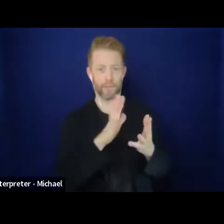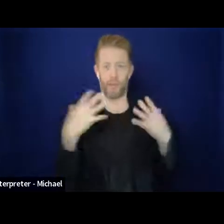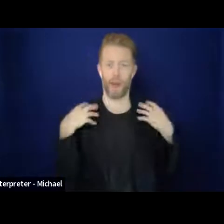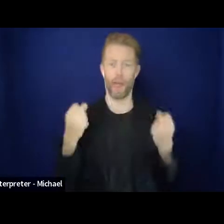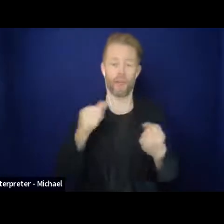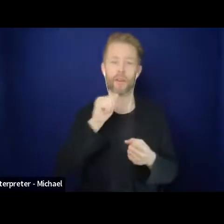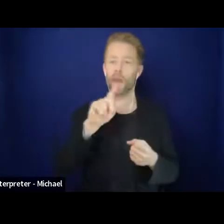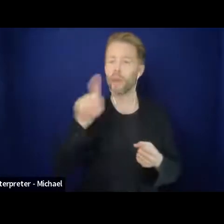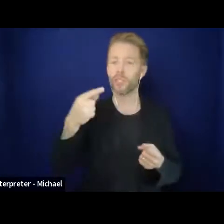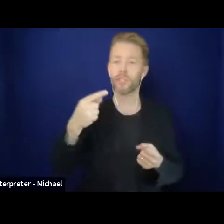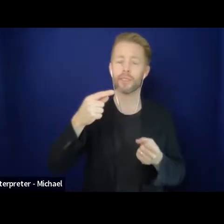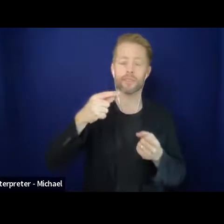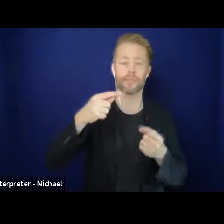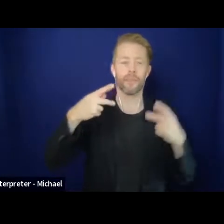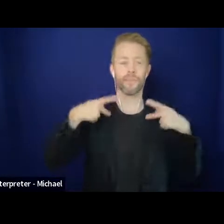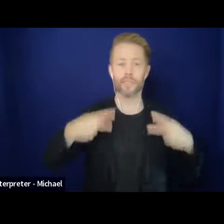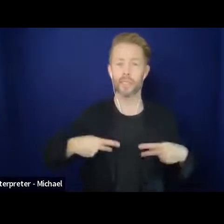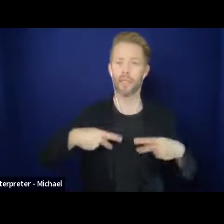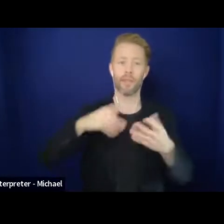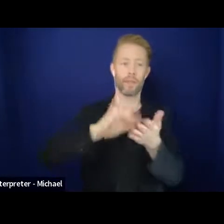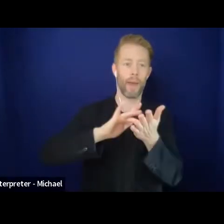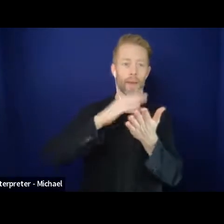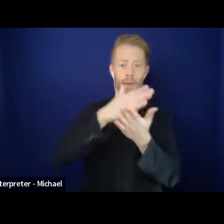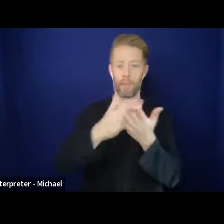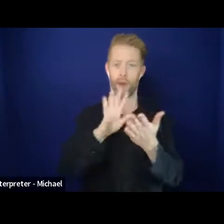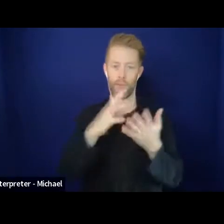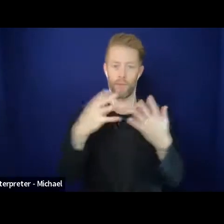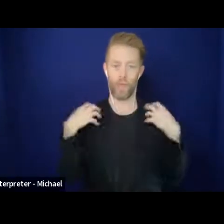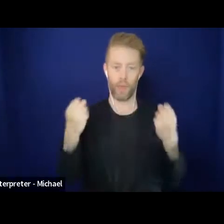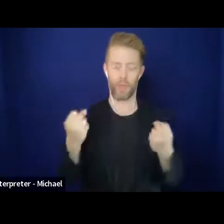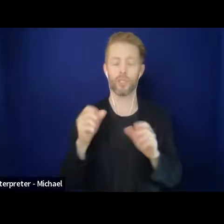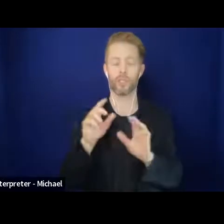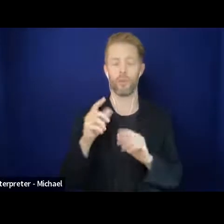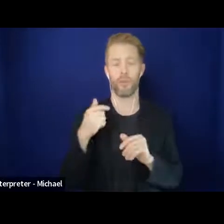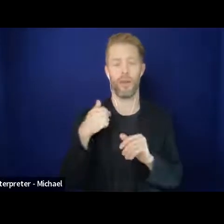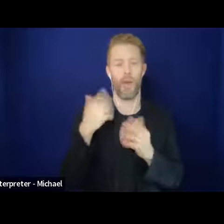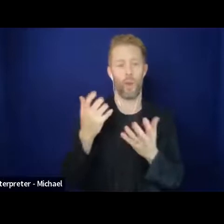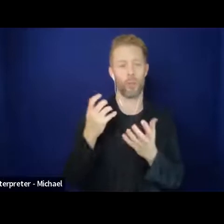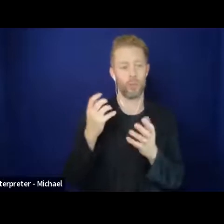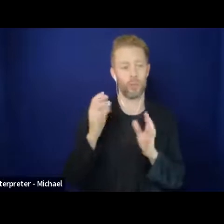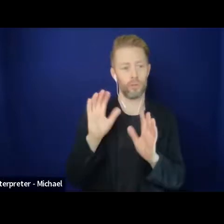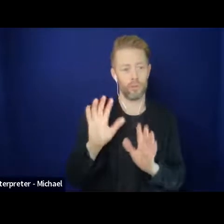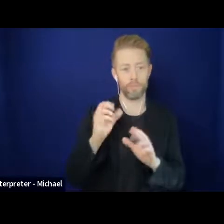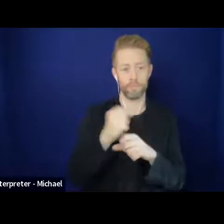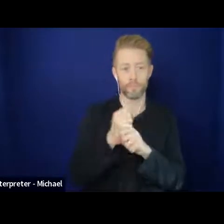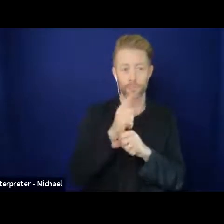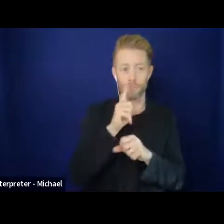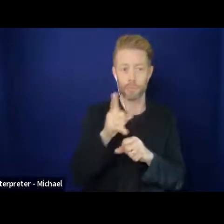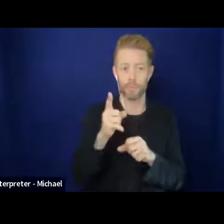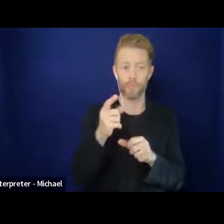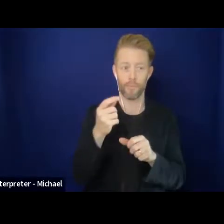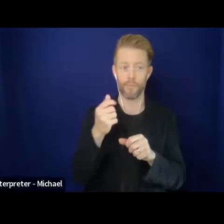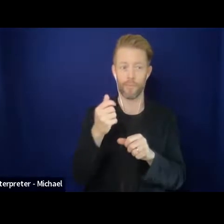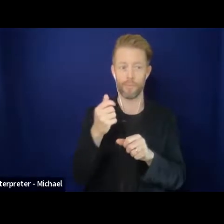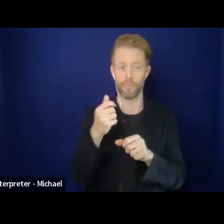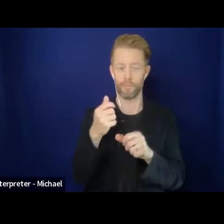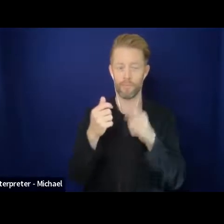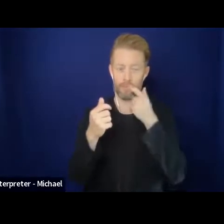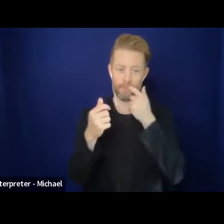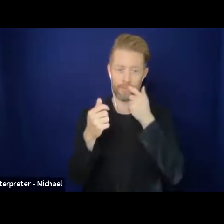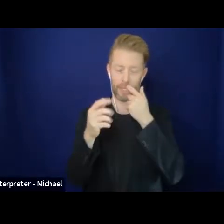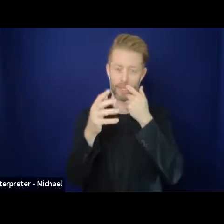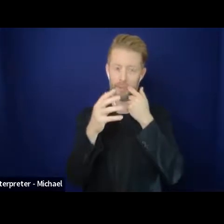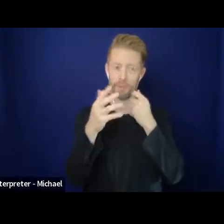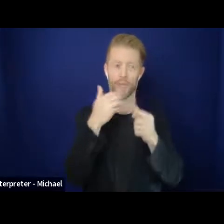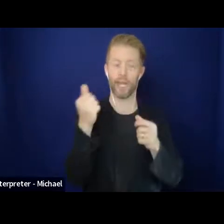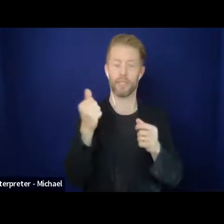the physical, medicalized aspects of their health. So I just wanted to like make sure that like everybody, because it's not,